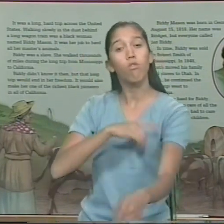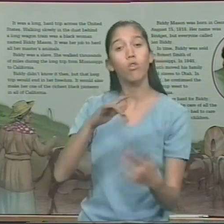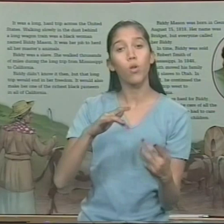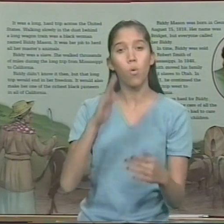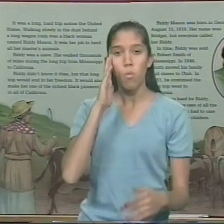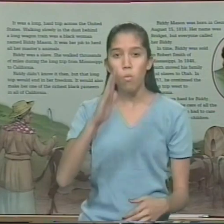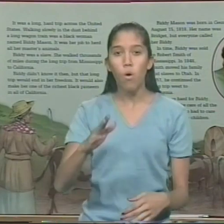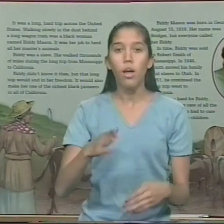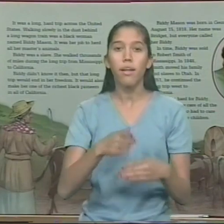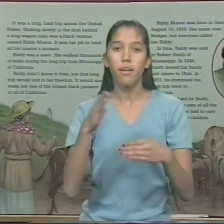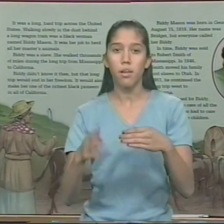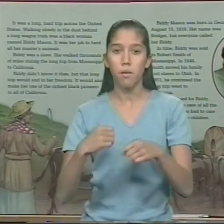California.